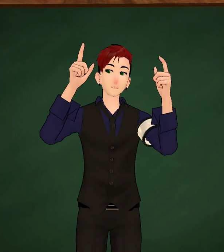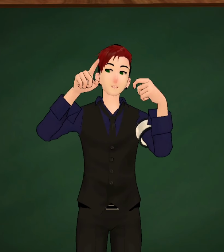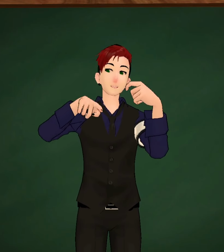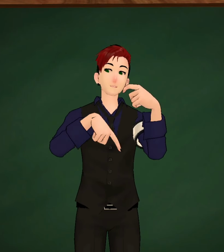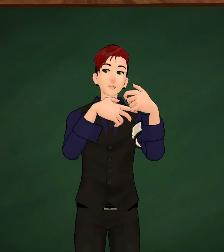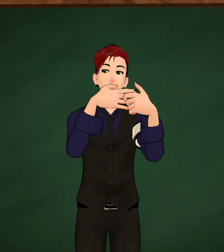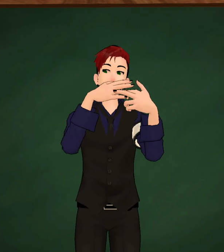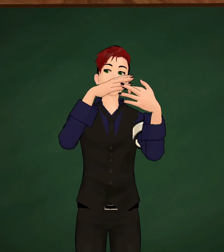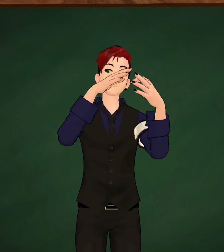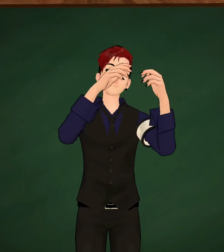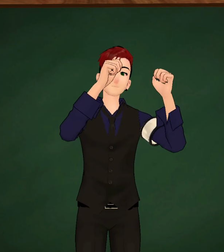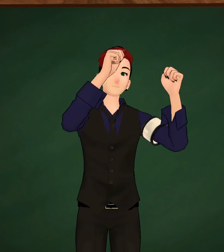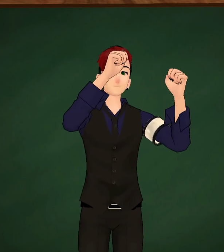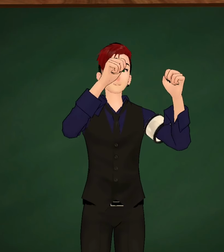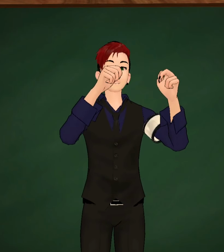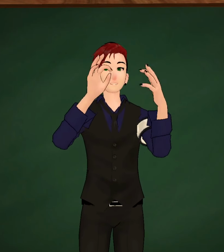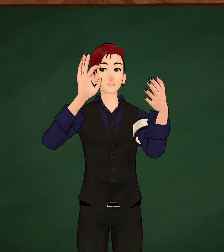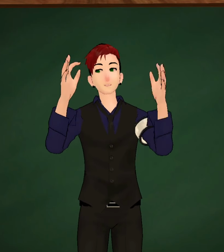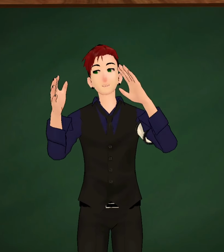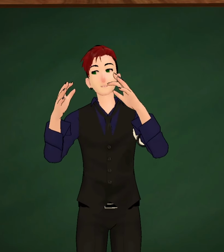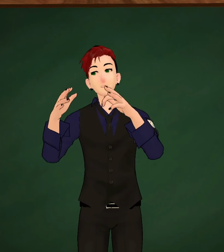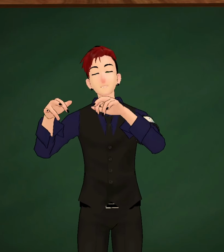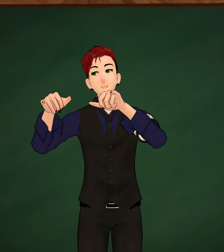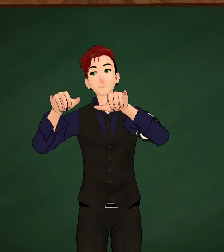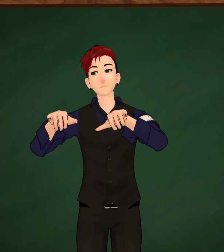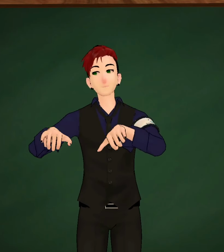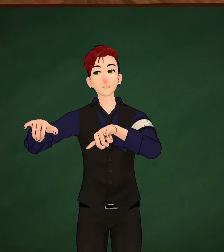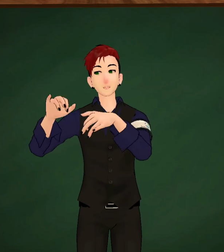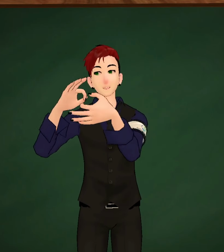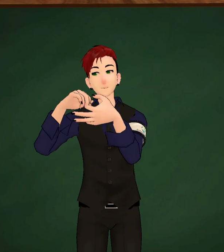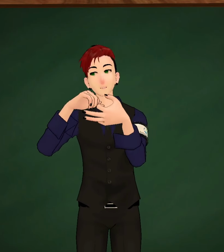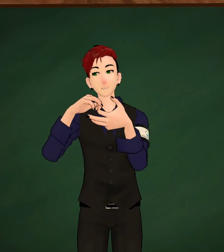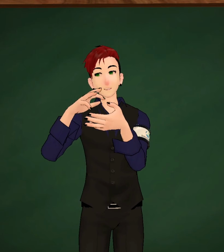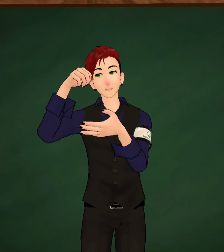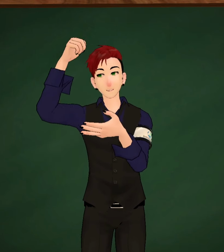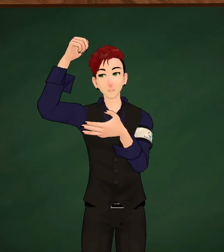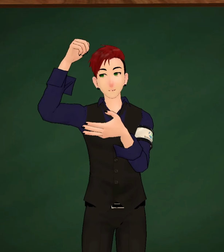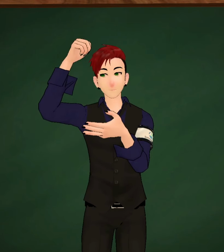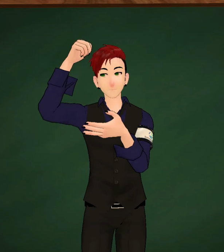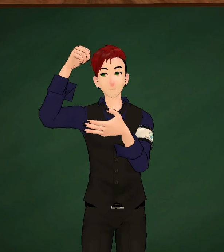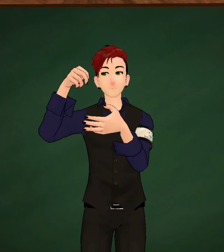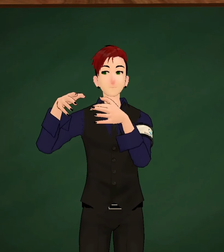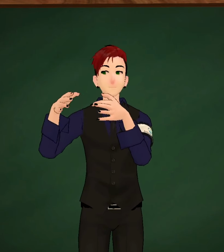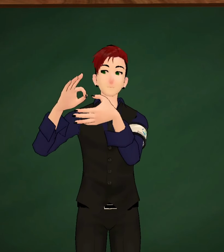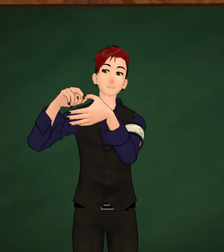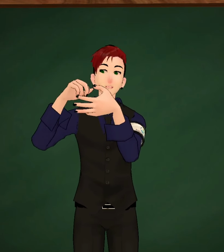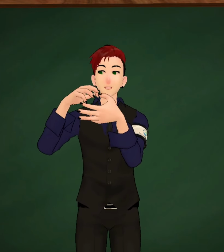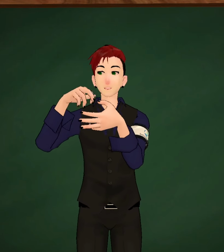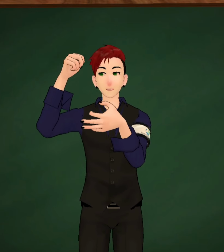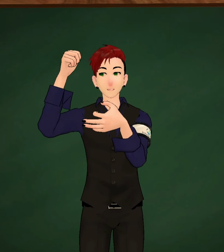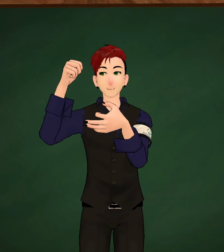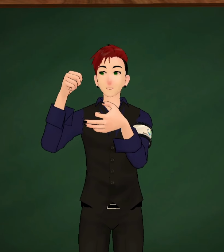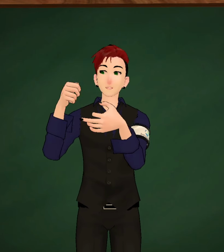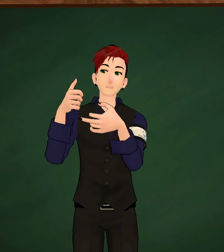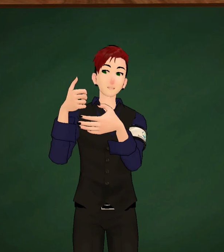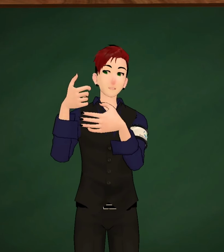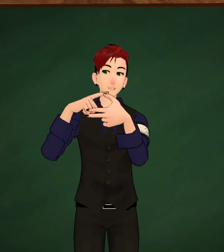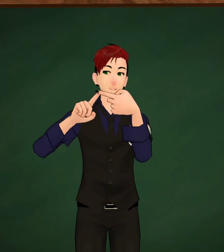thing about teaching versus collaborative learning. And like collaborative learning is helping